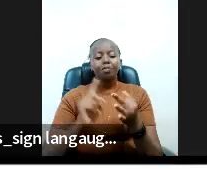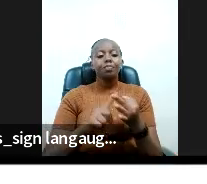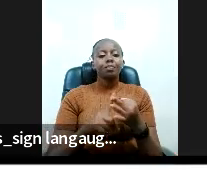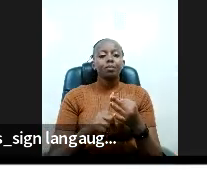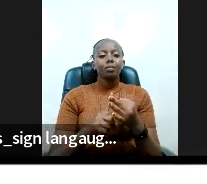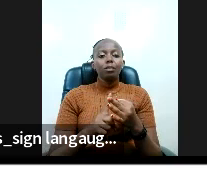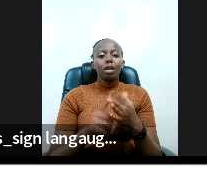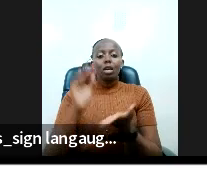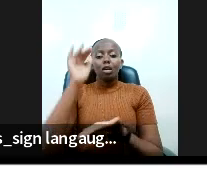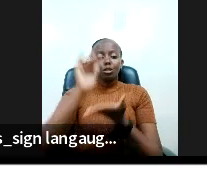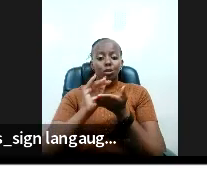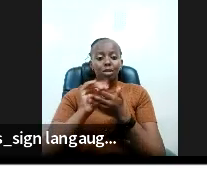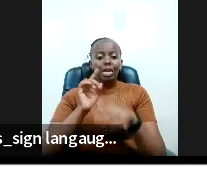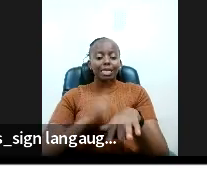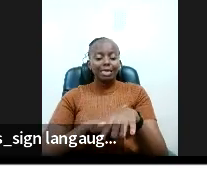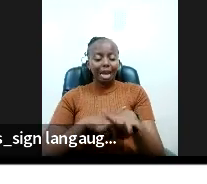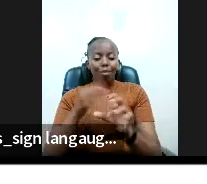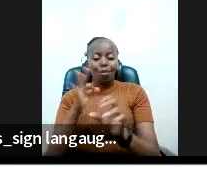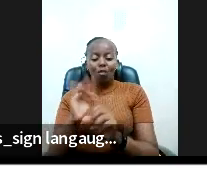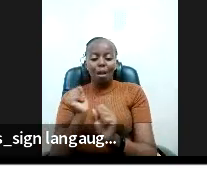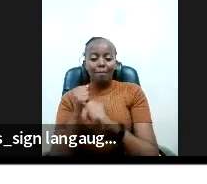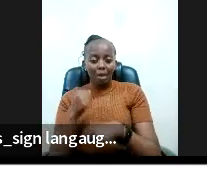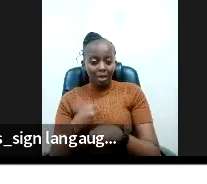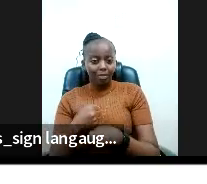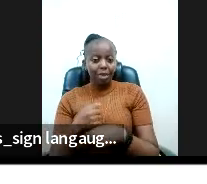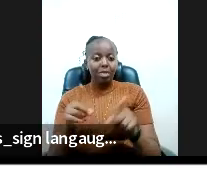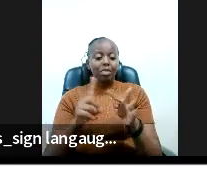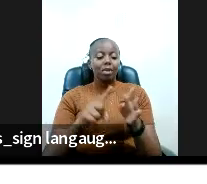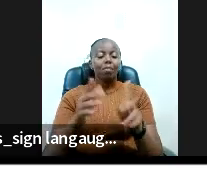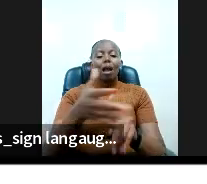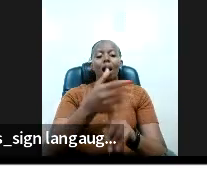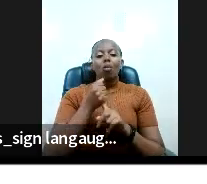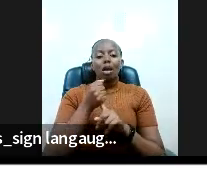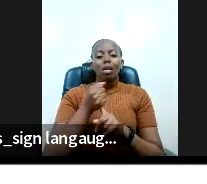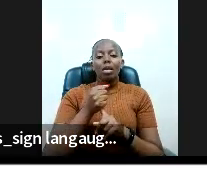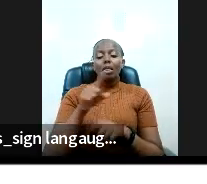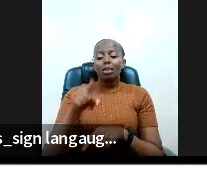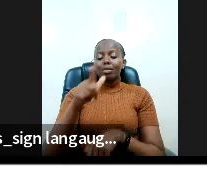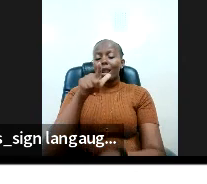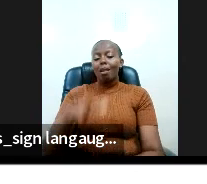3, it reduces time of fabrication and acquiring a prosthetic limb.